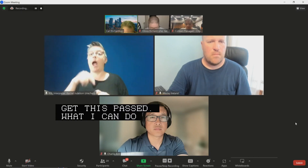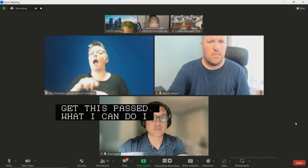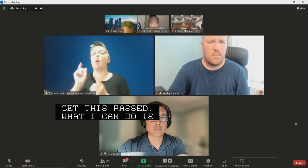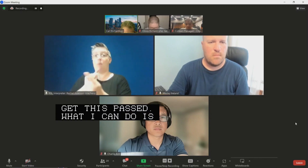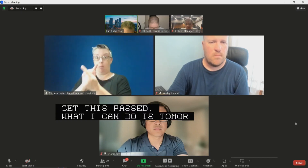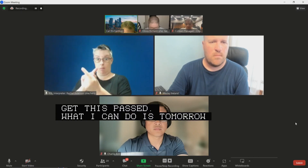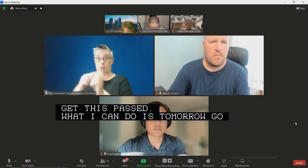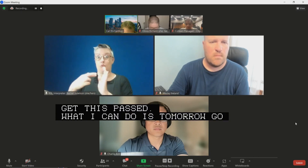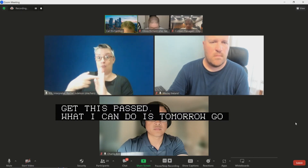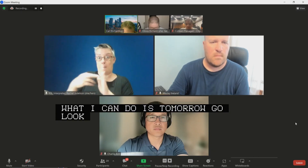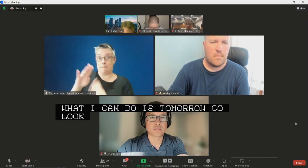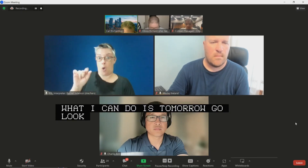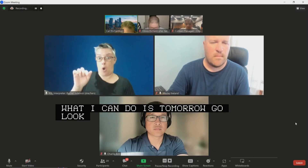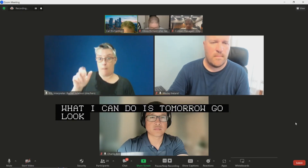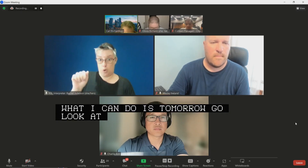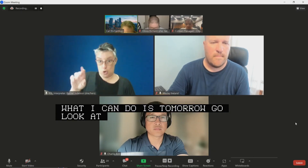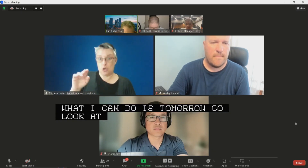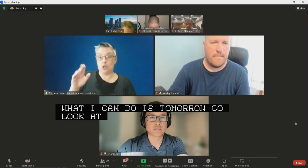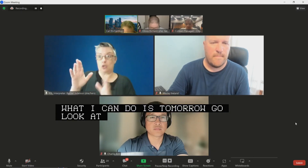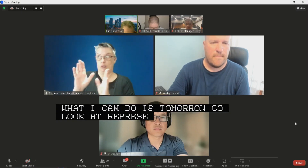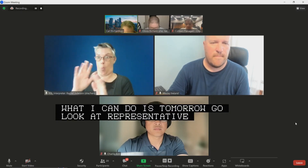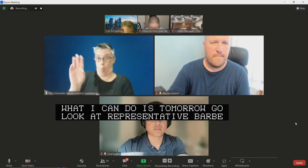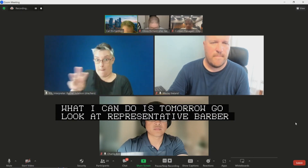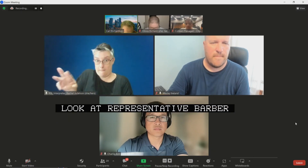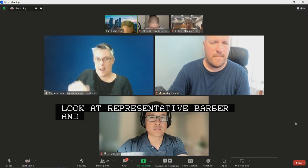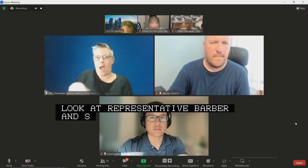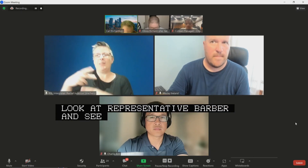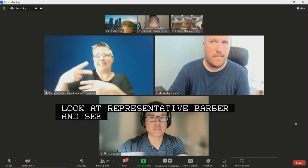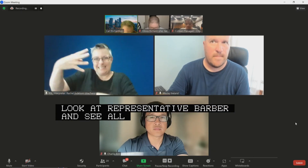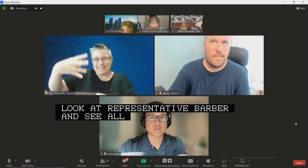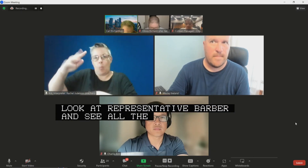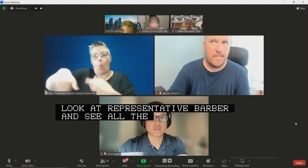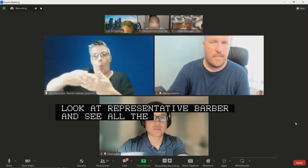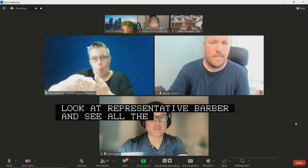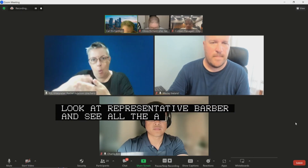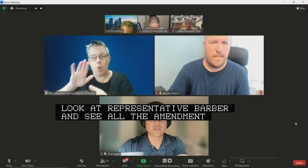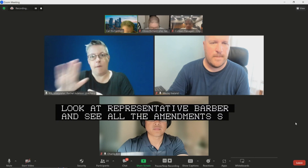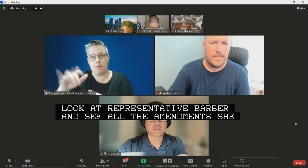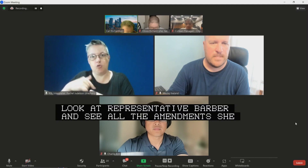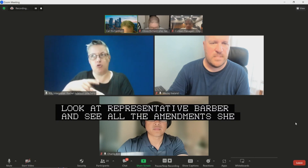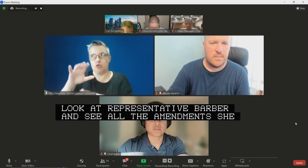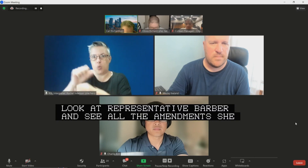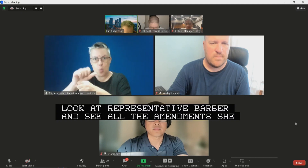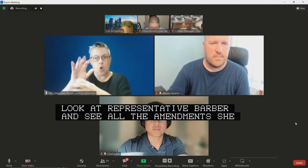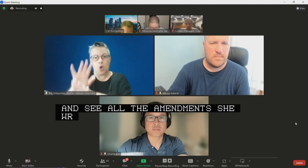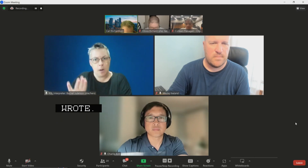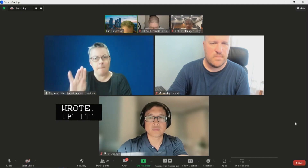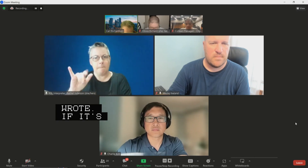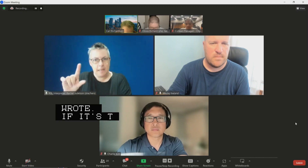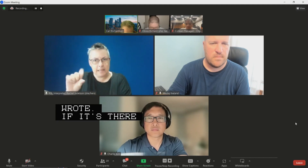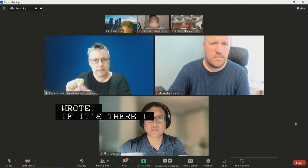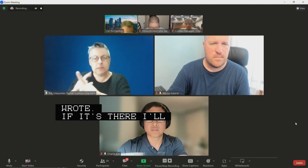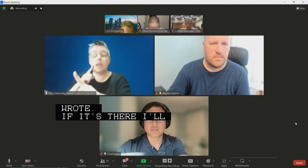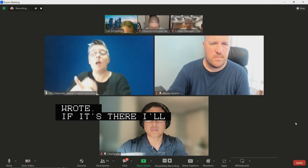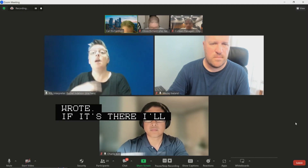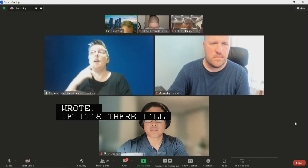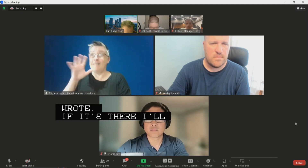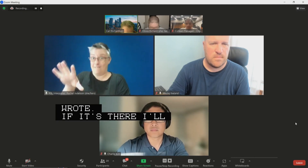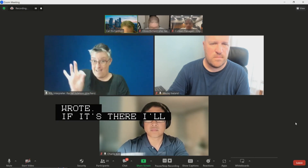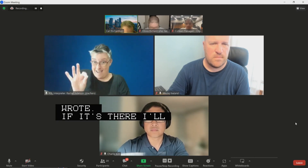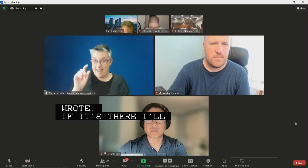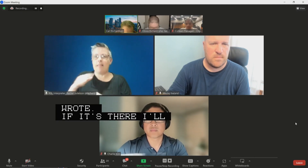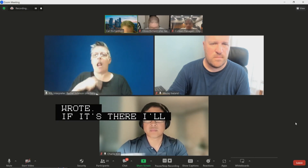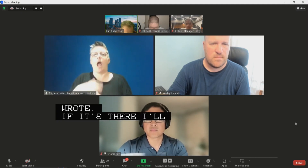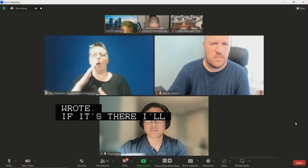the amendments she wrote, and I'll take a look. And if it's there, I'll then email Andrea or Ella West saying this is worthy